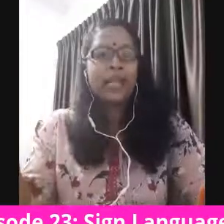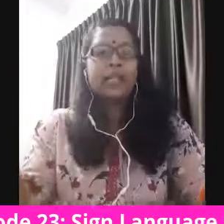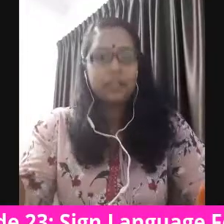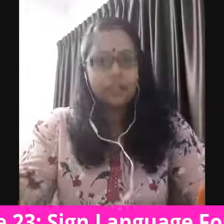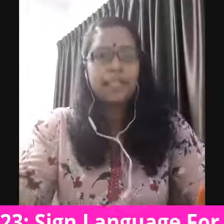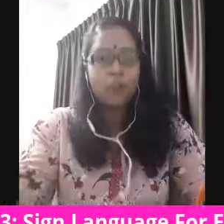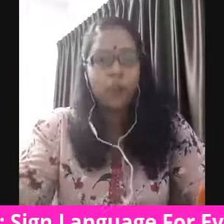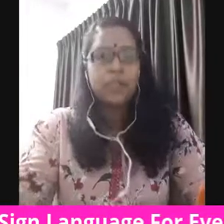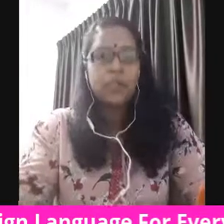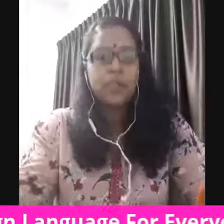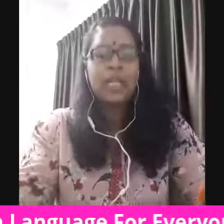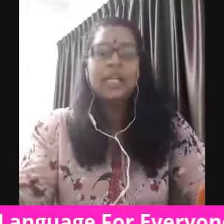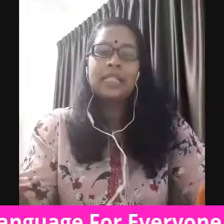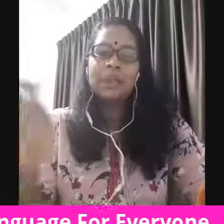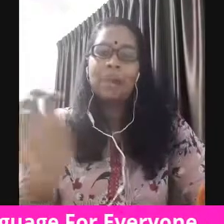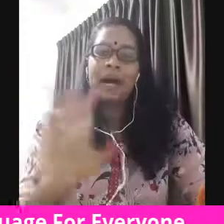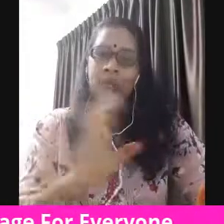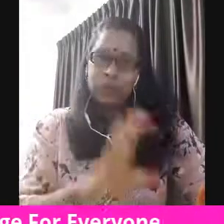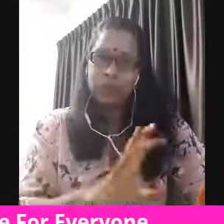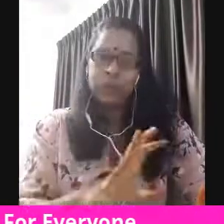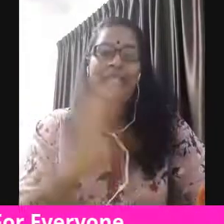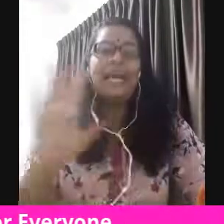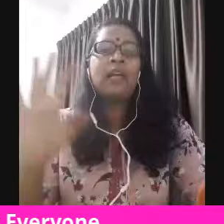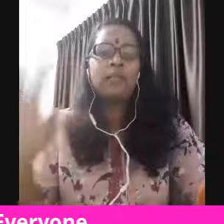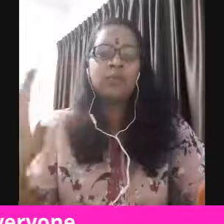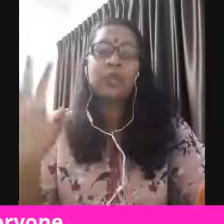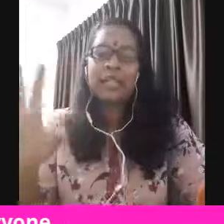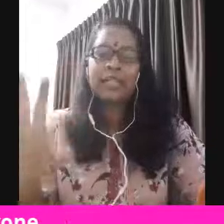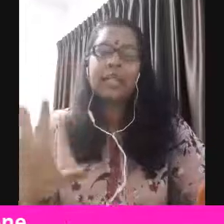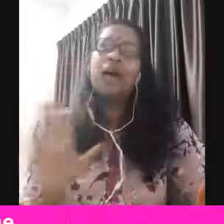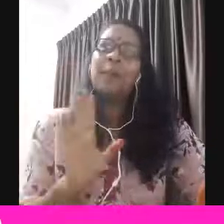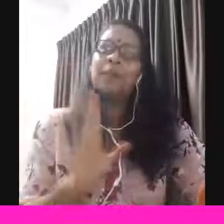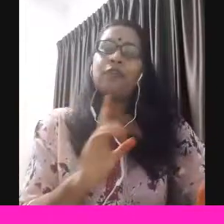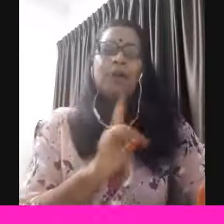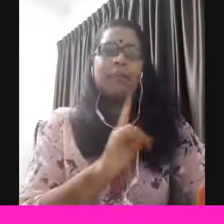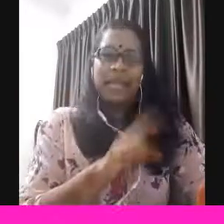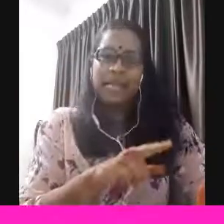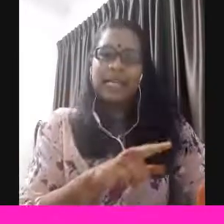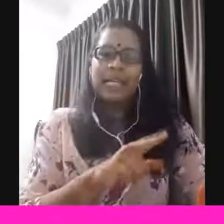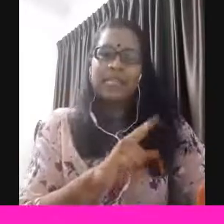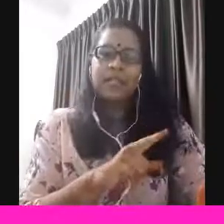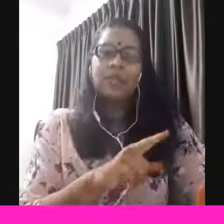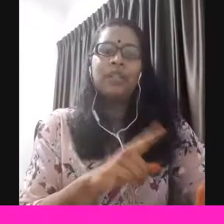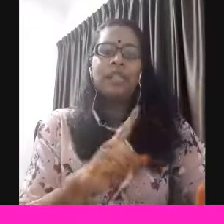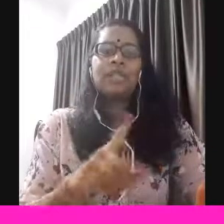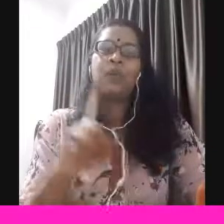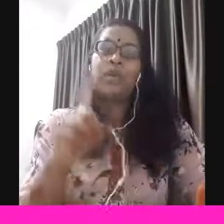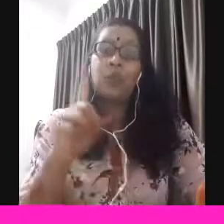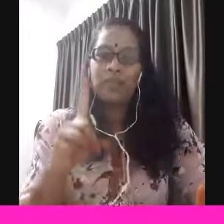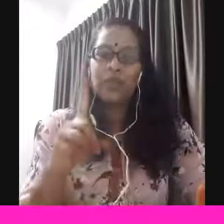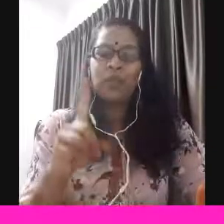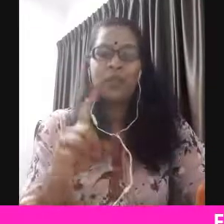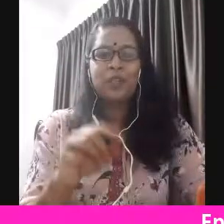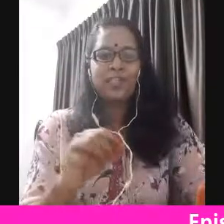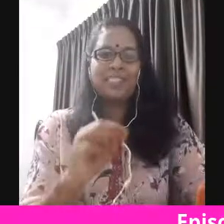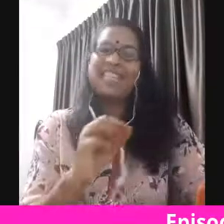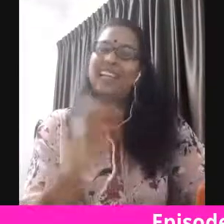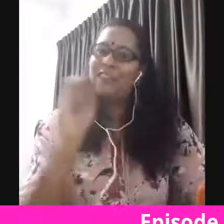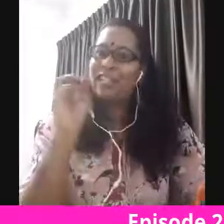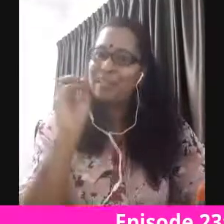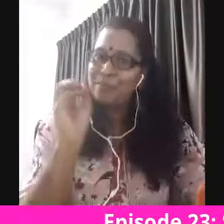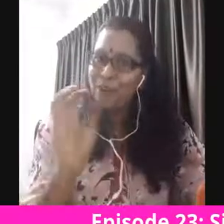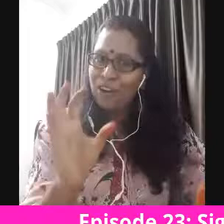Hulu Langat, there is a one school. Sepang Mm-hmm. one school, KL one school, like that. But for Melaka, as I know, there is only one school